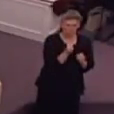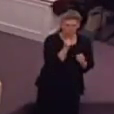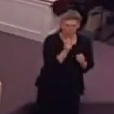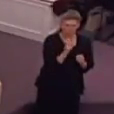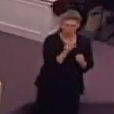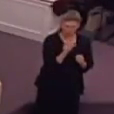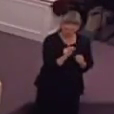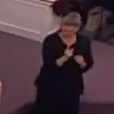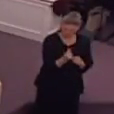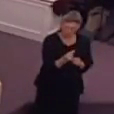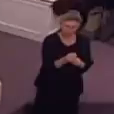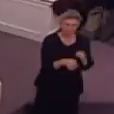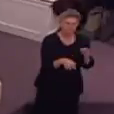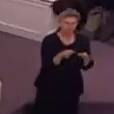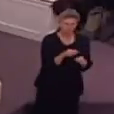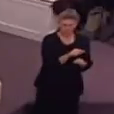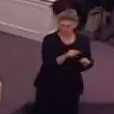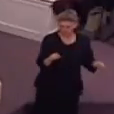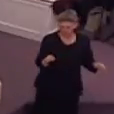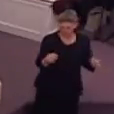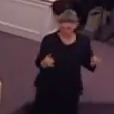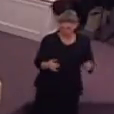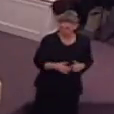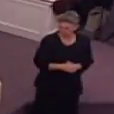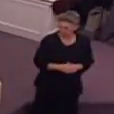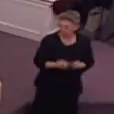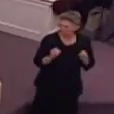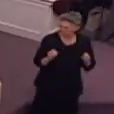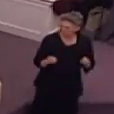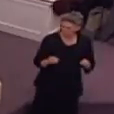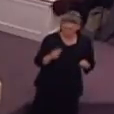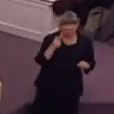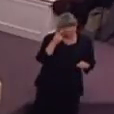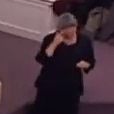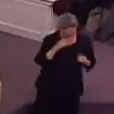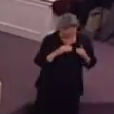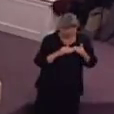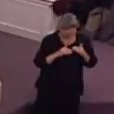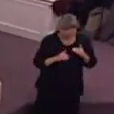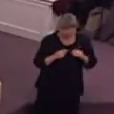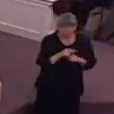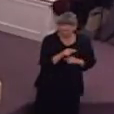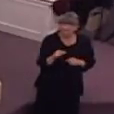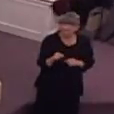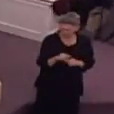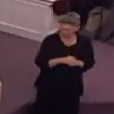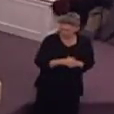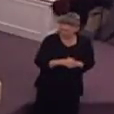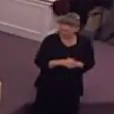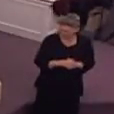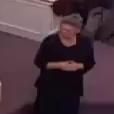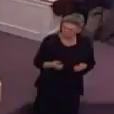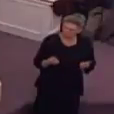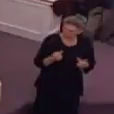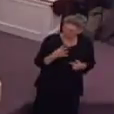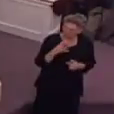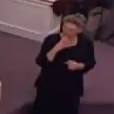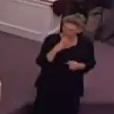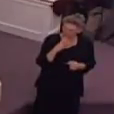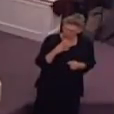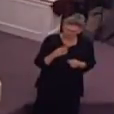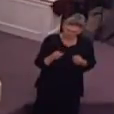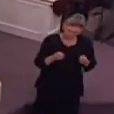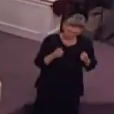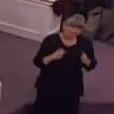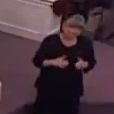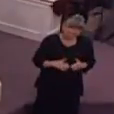judgment seat today. There's nobody that's going to think any less of you today if you just come and talk to the Master